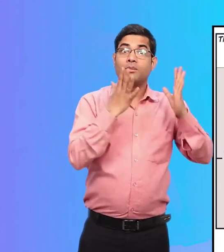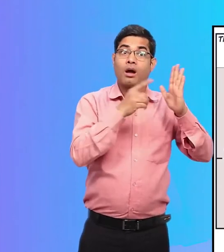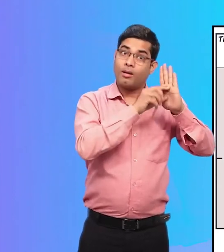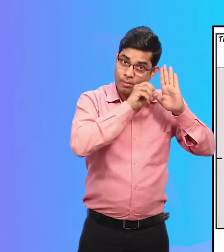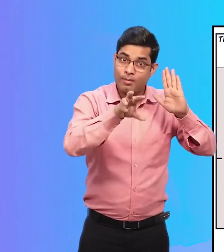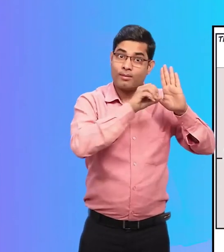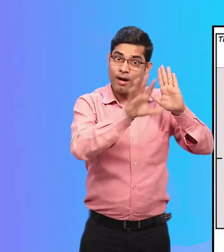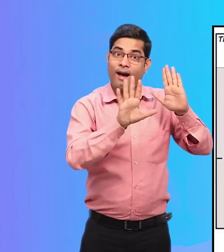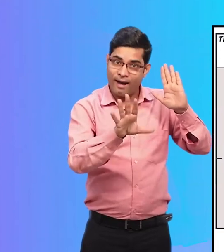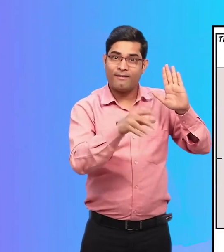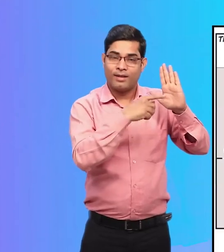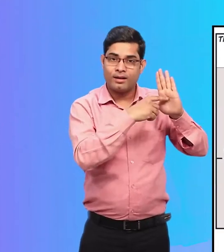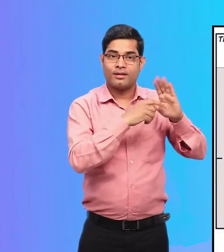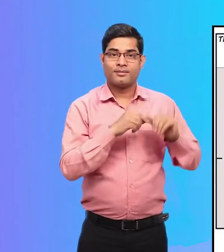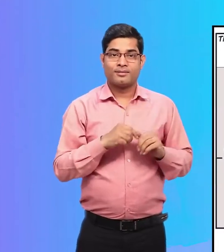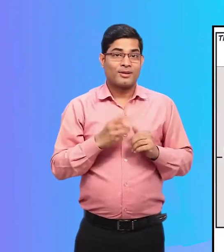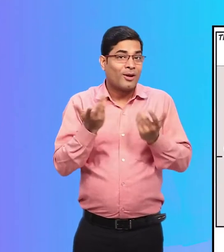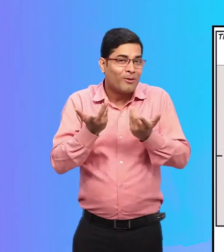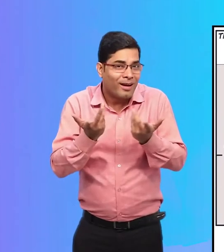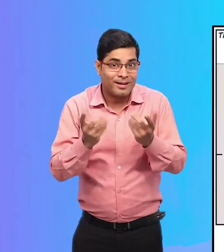about the next bus stop.